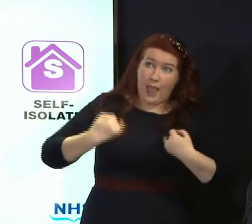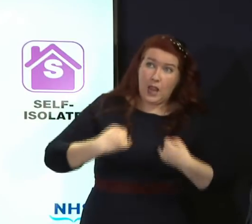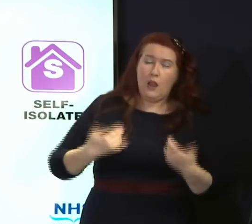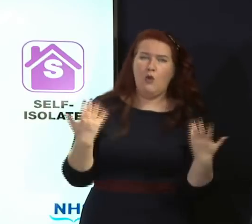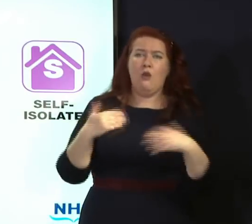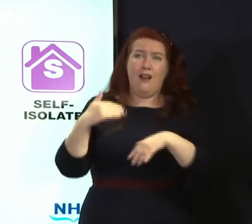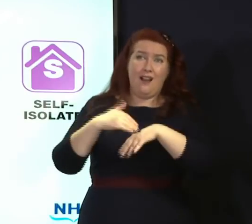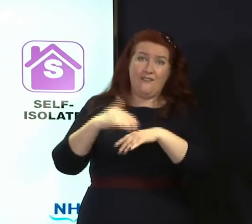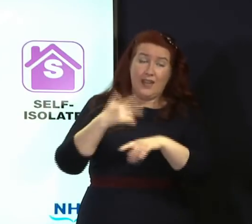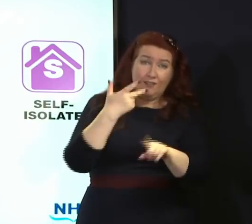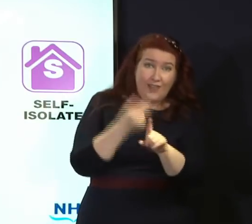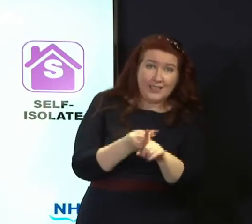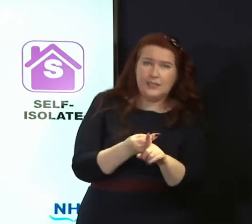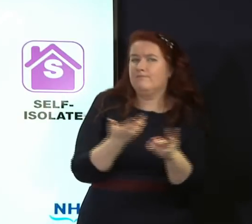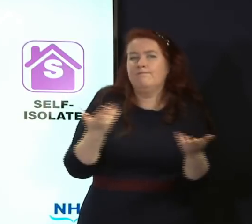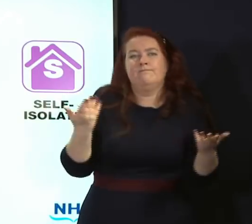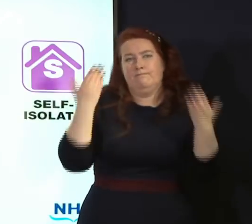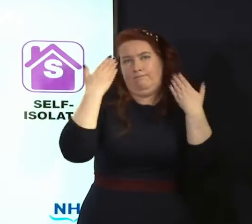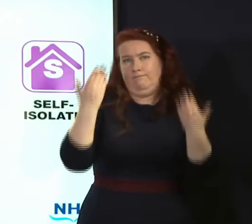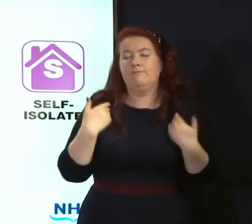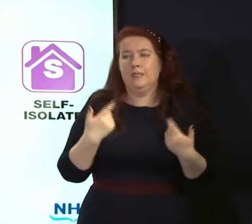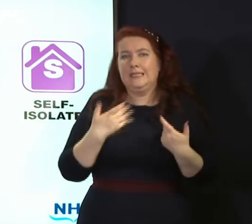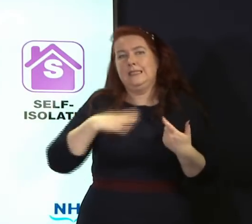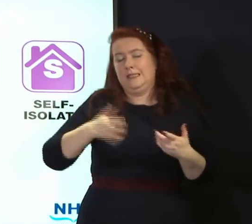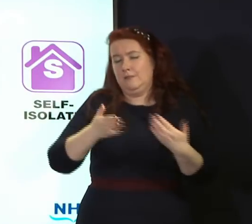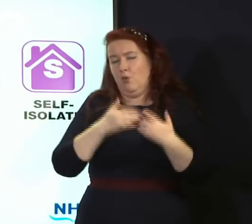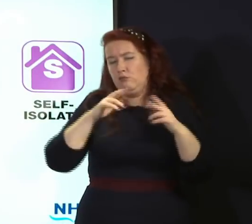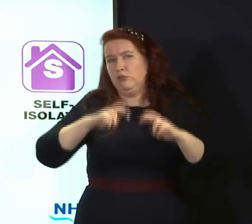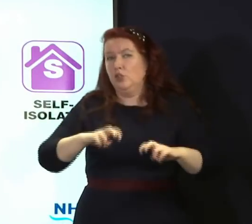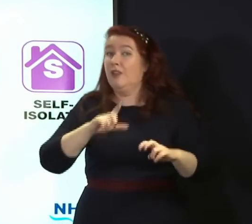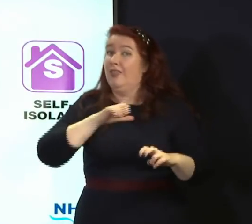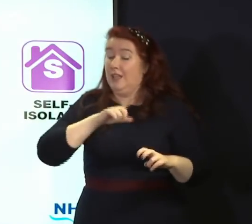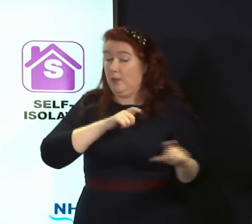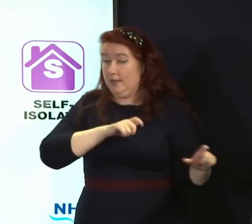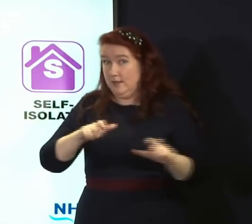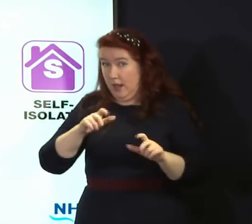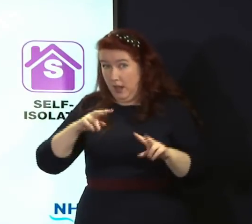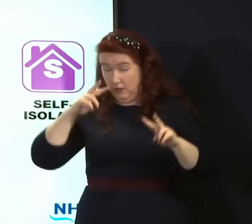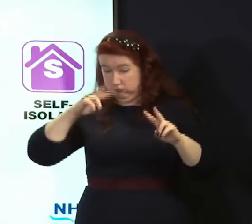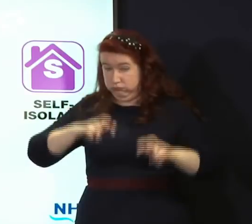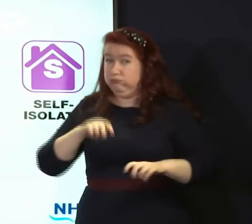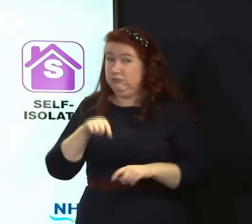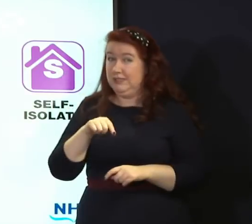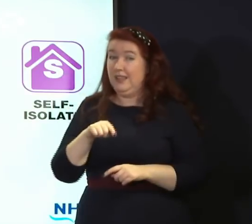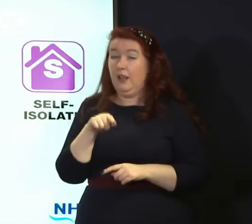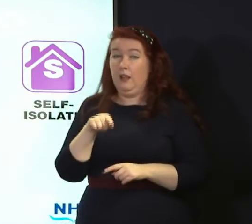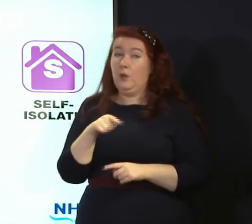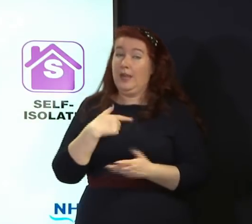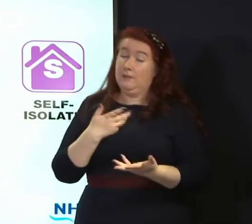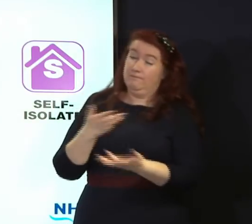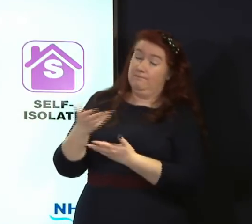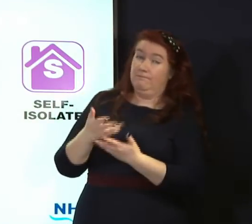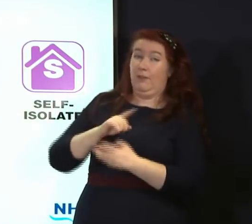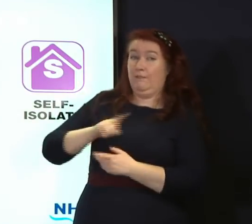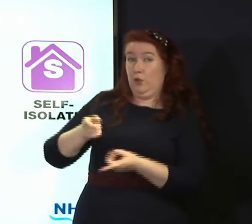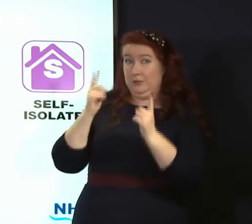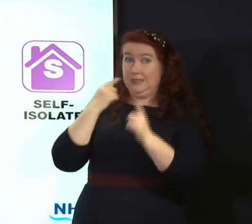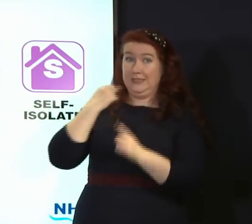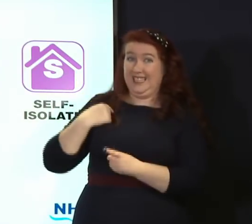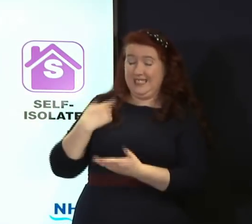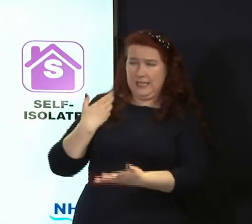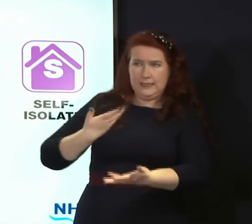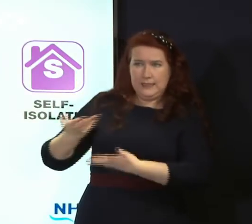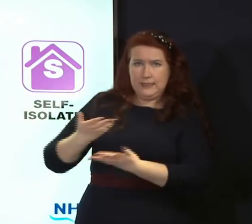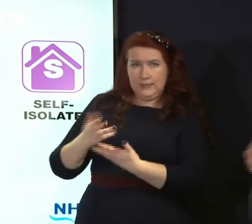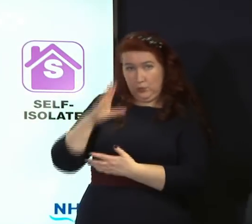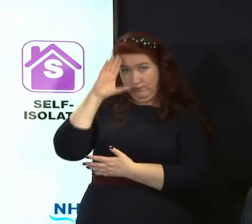vaccine, and that requires more research, and that's why we're keeping a very close eye on it. It's one of the principal things we discussed with the First Minister yesterday, to